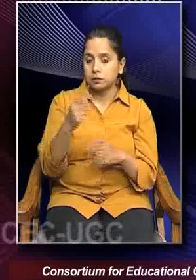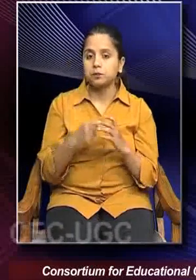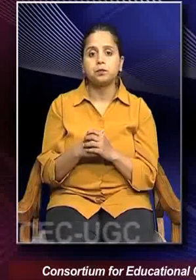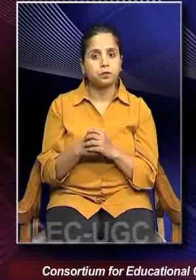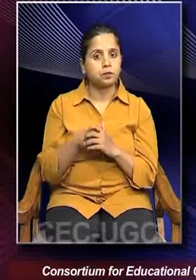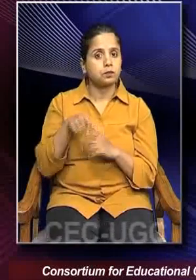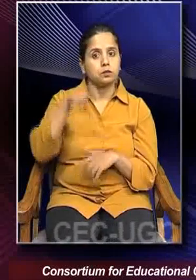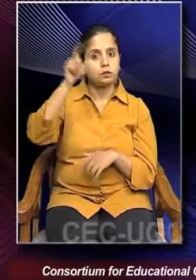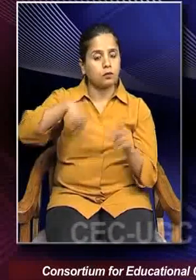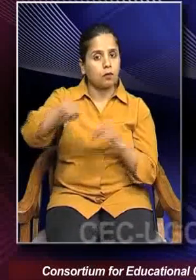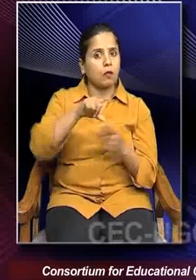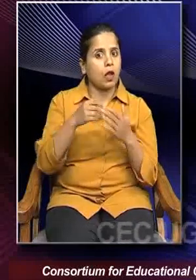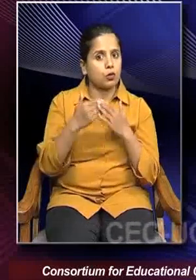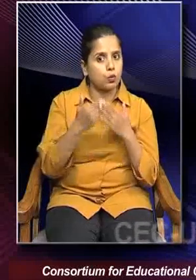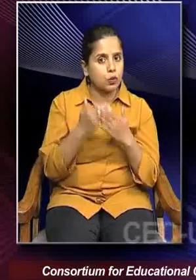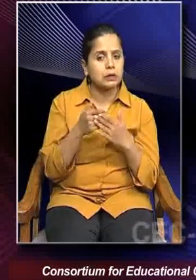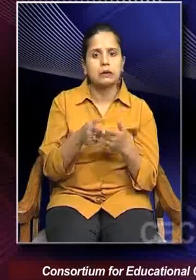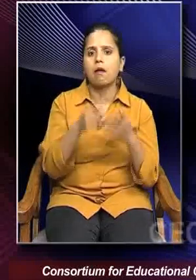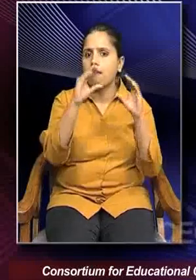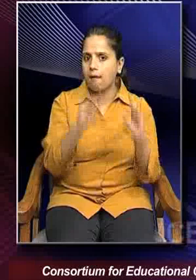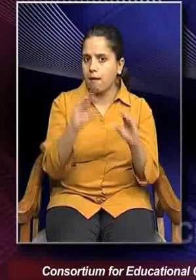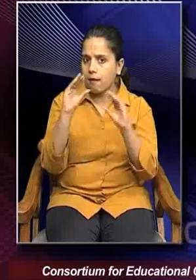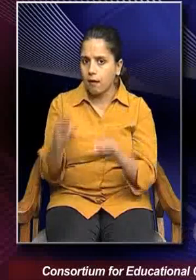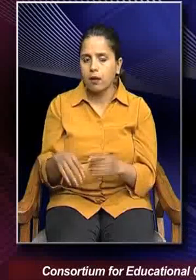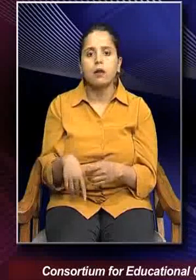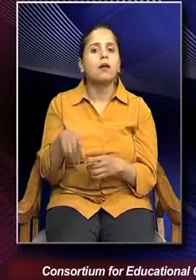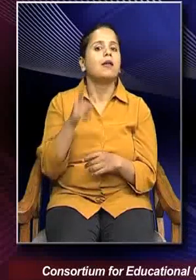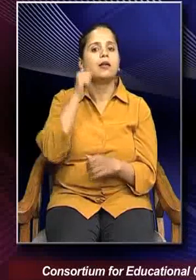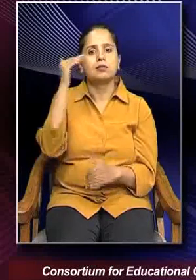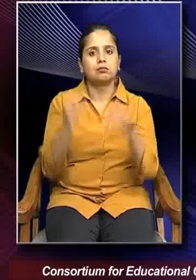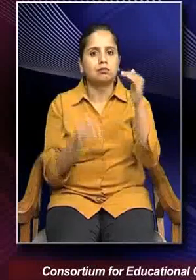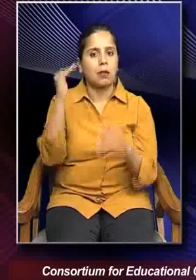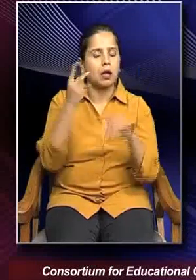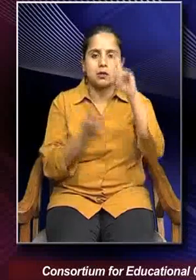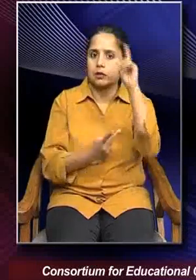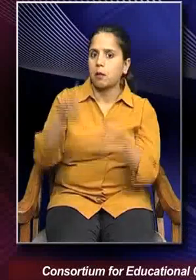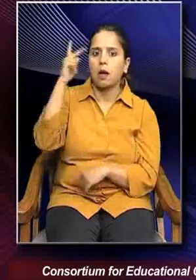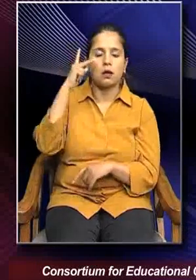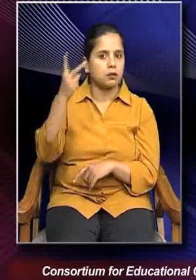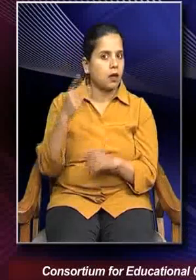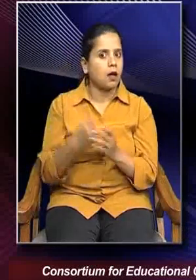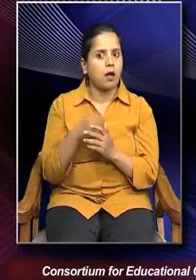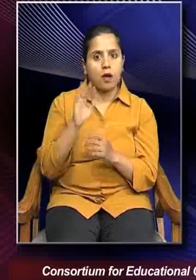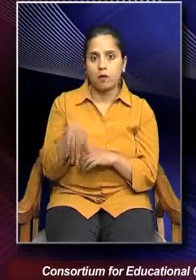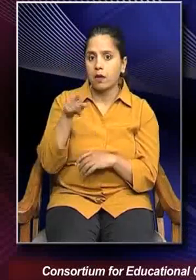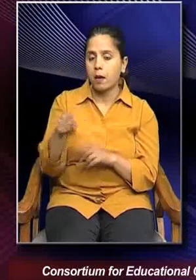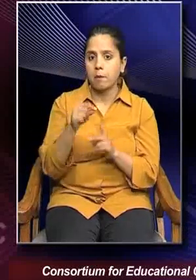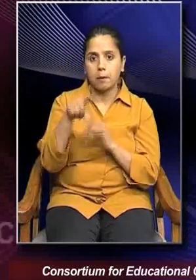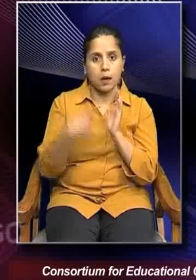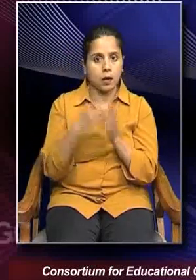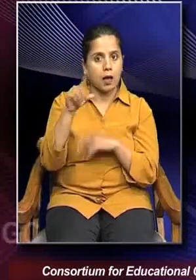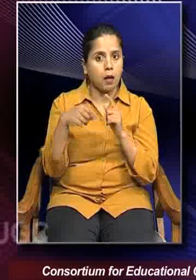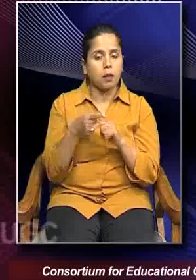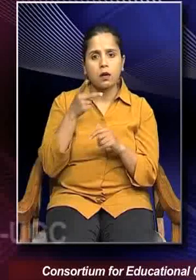the population education is less, gender inequalities are super high, per capita income is extremely